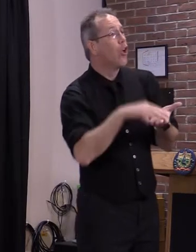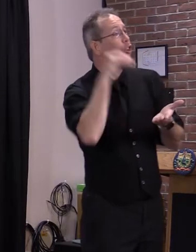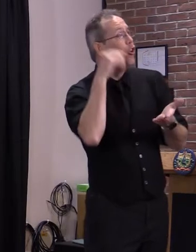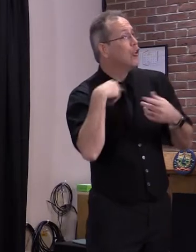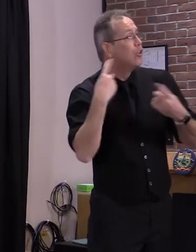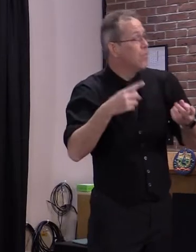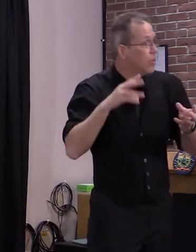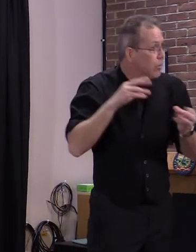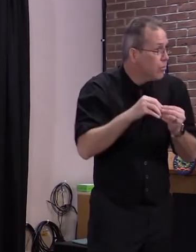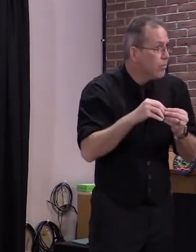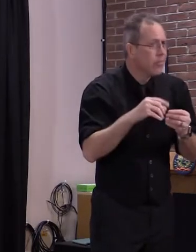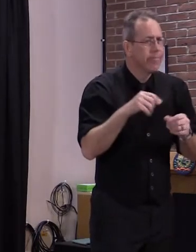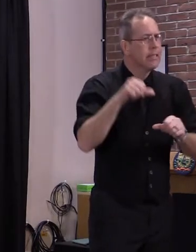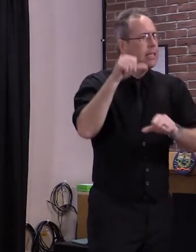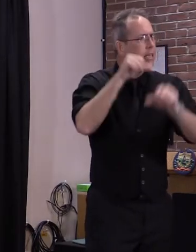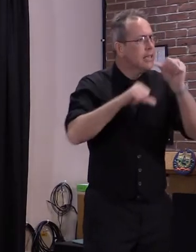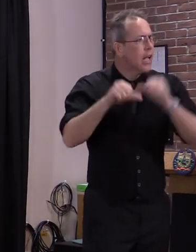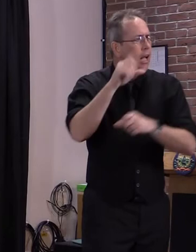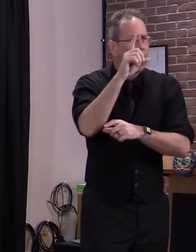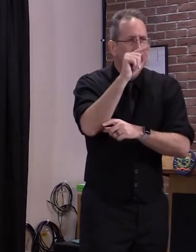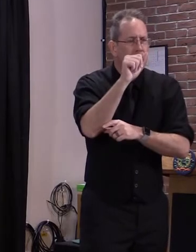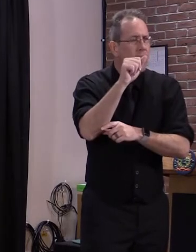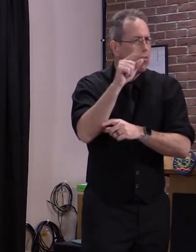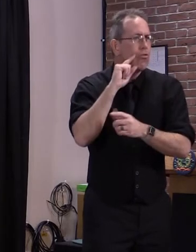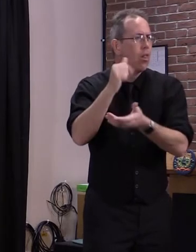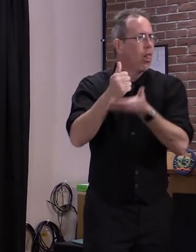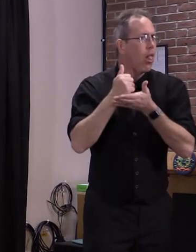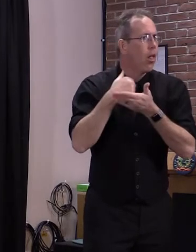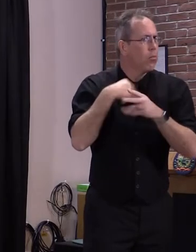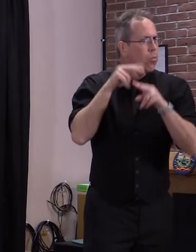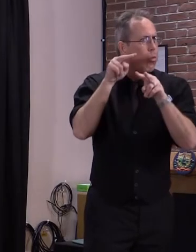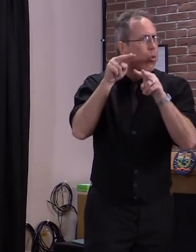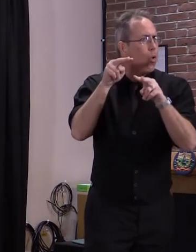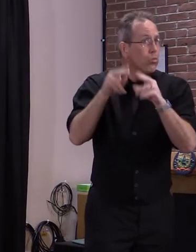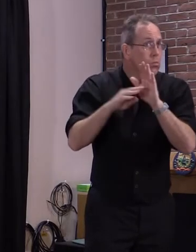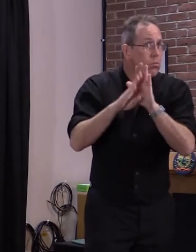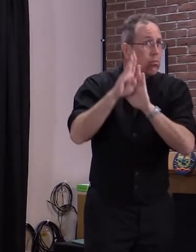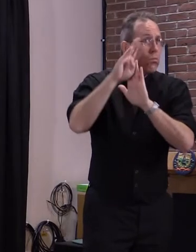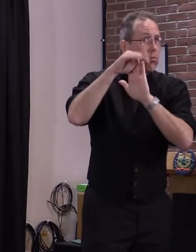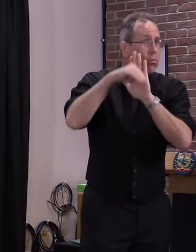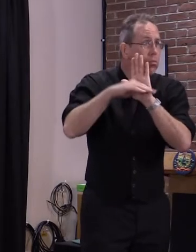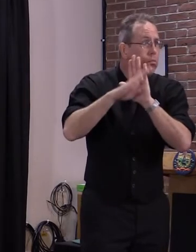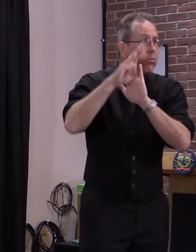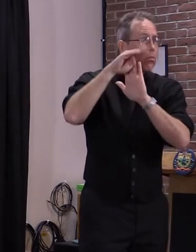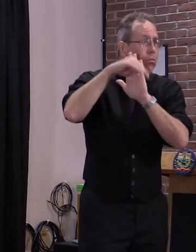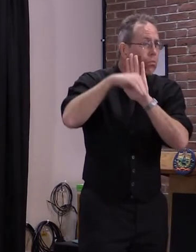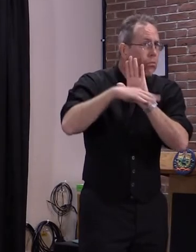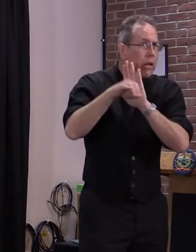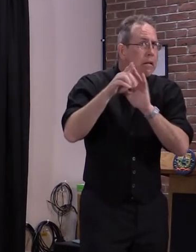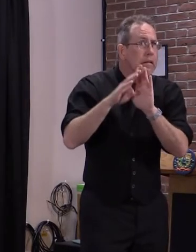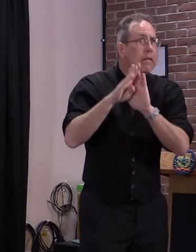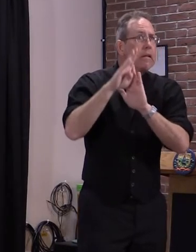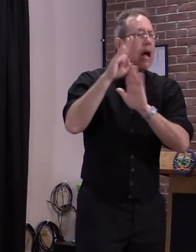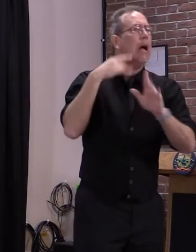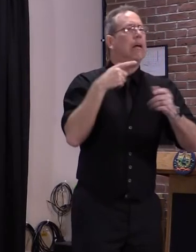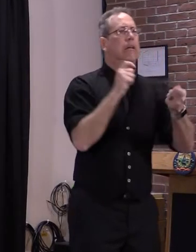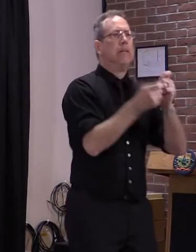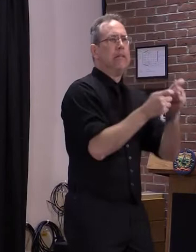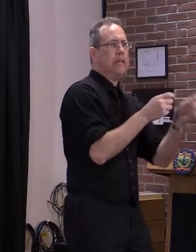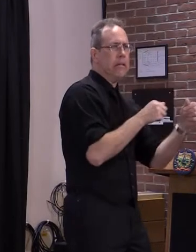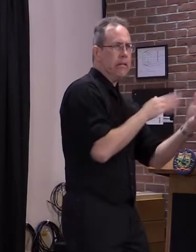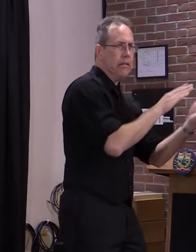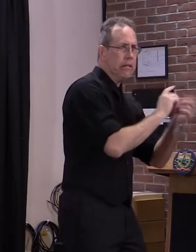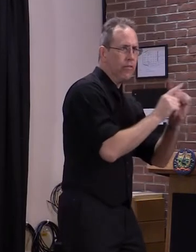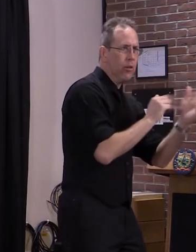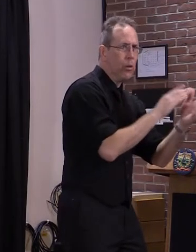was best collectively for Vermonters. And that wasn't always popular. Not everyone agreed.